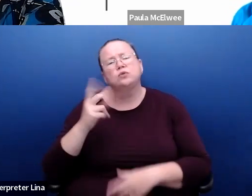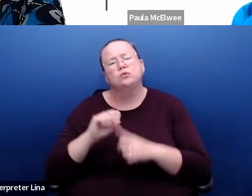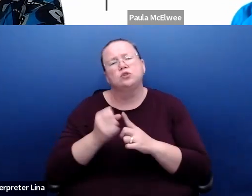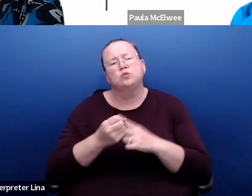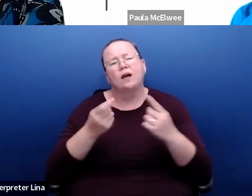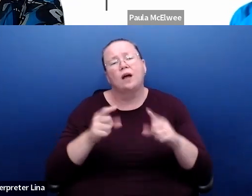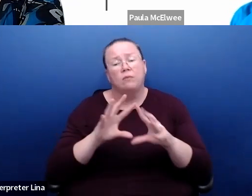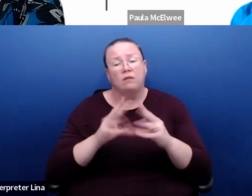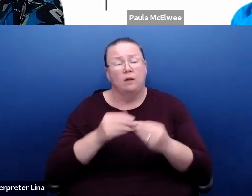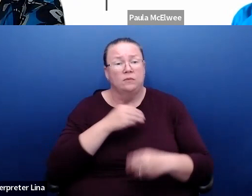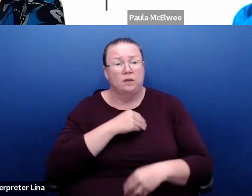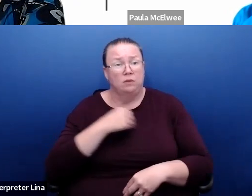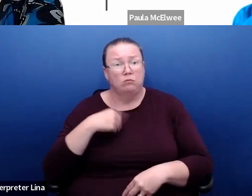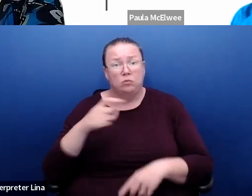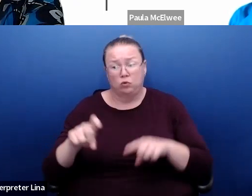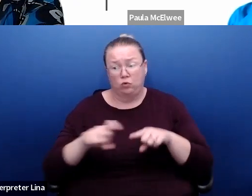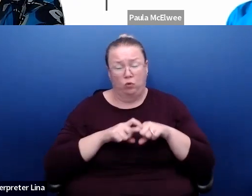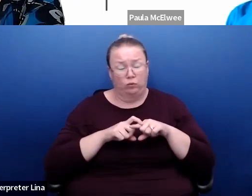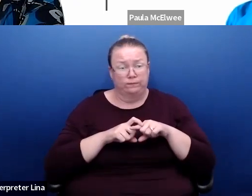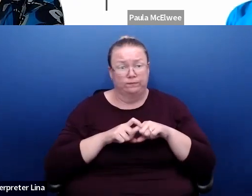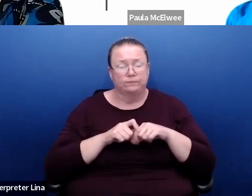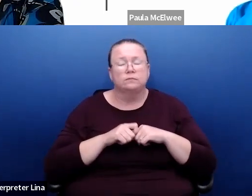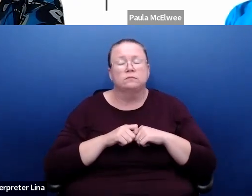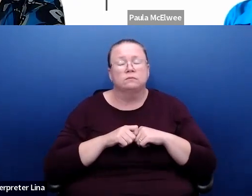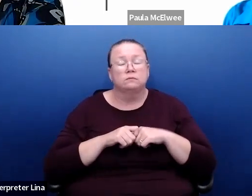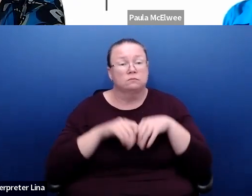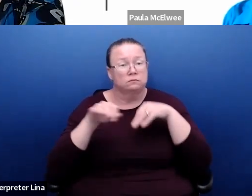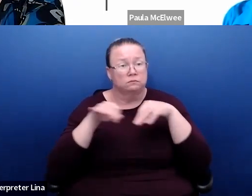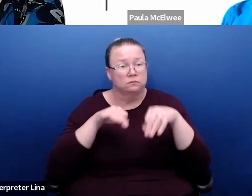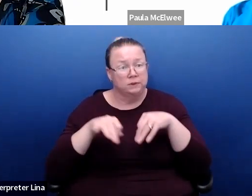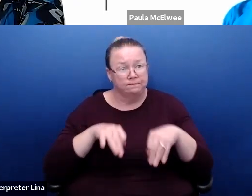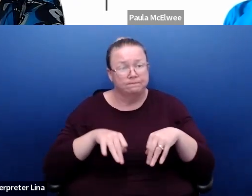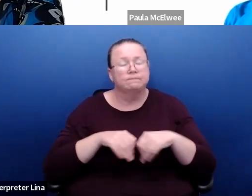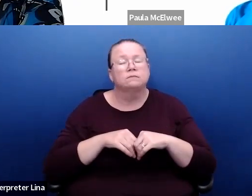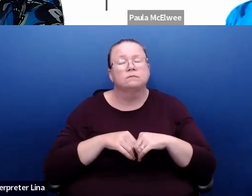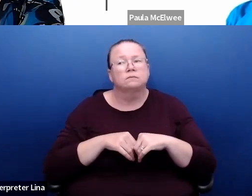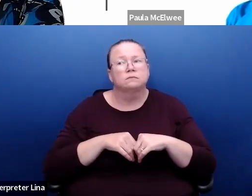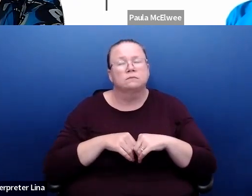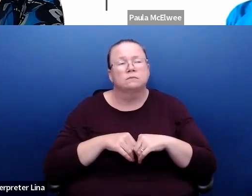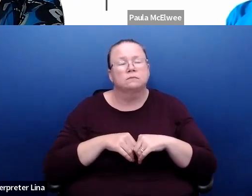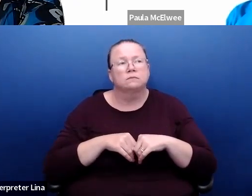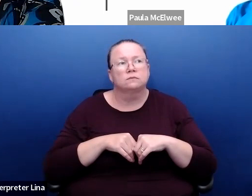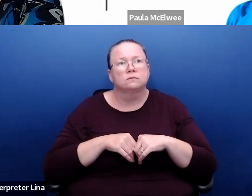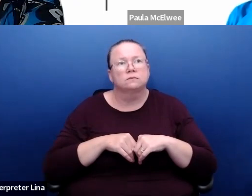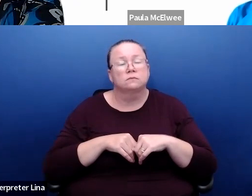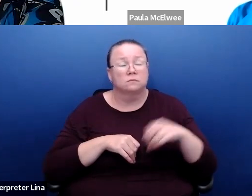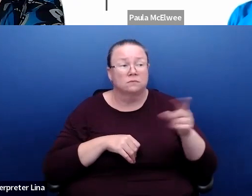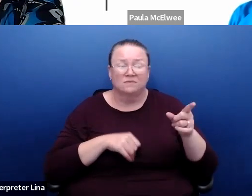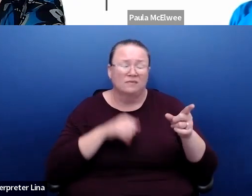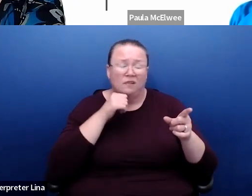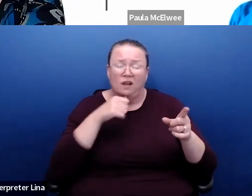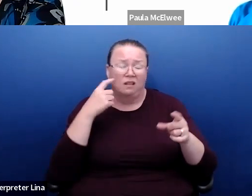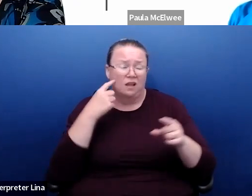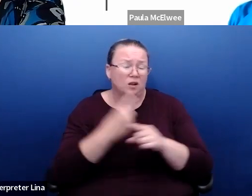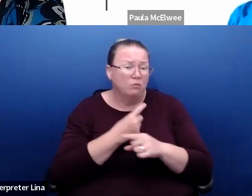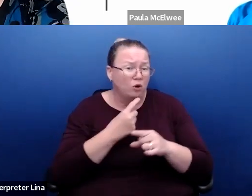a family member called and explained he's not thinking straight,